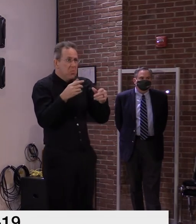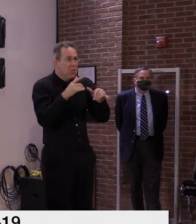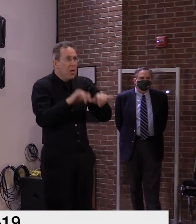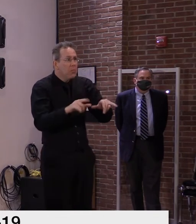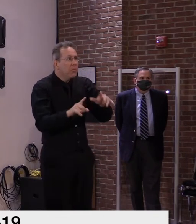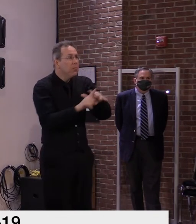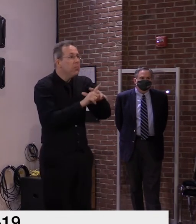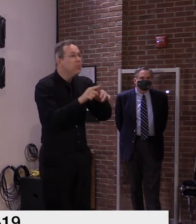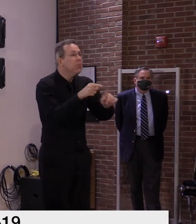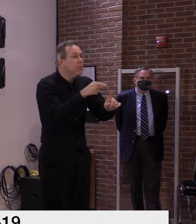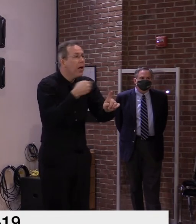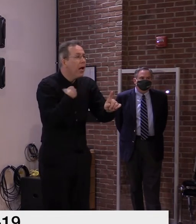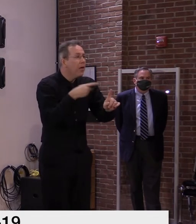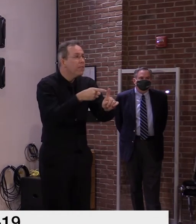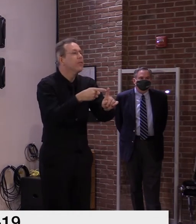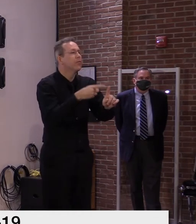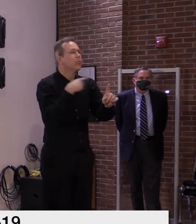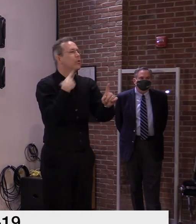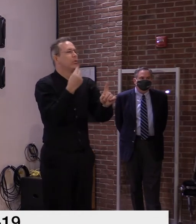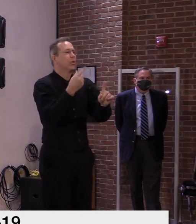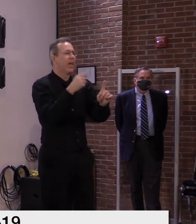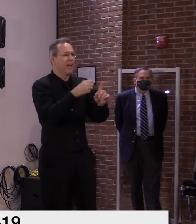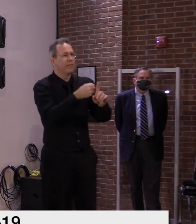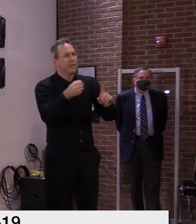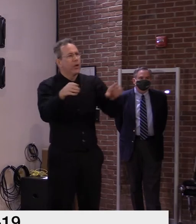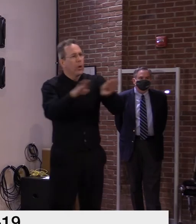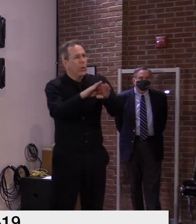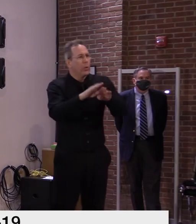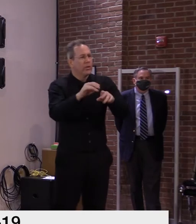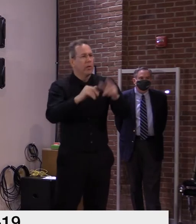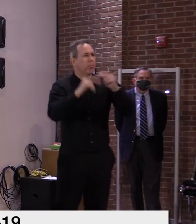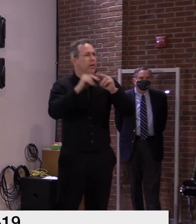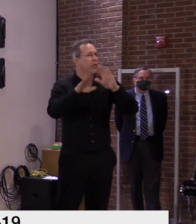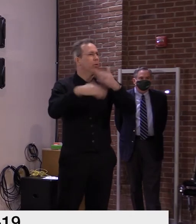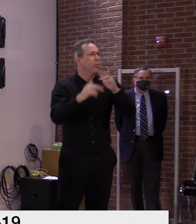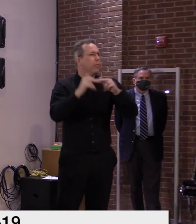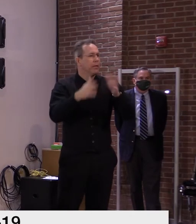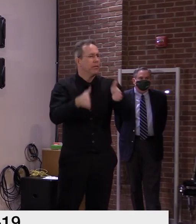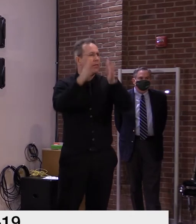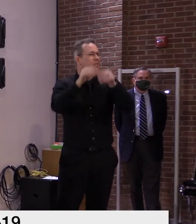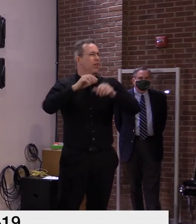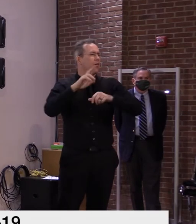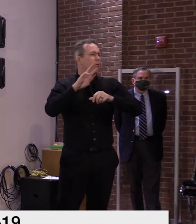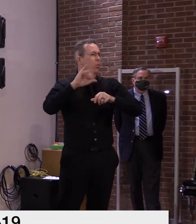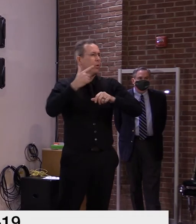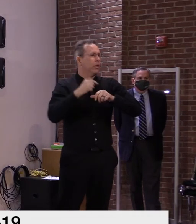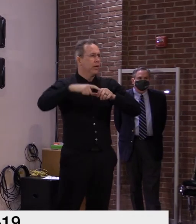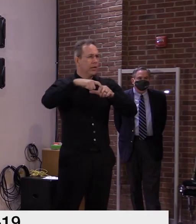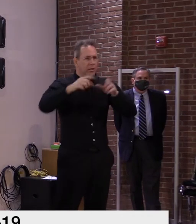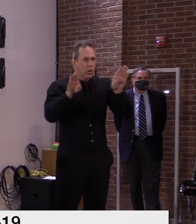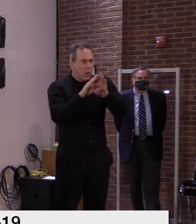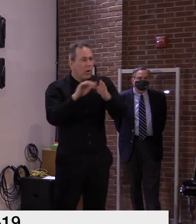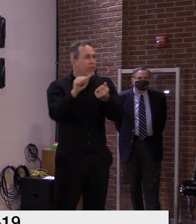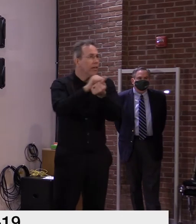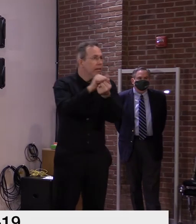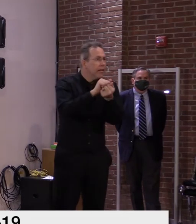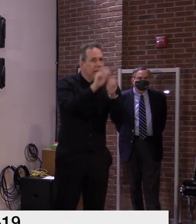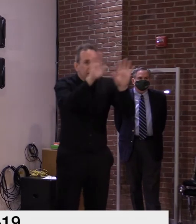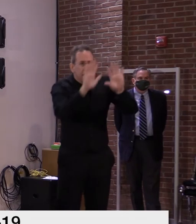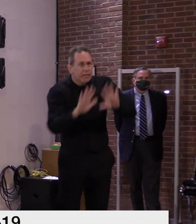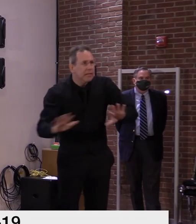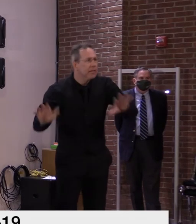have to lock down the facility. We do have to make sure we do an evaluation of that. We do contact tracing to make sure the